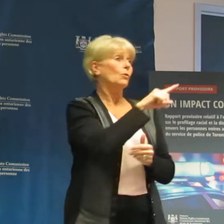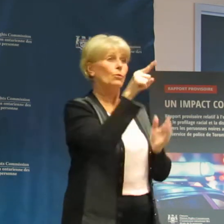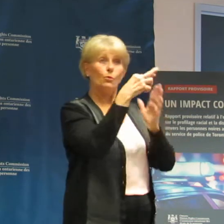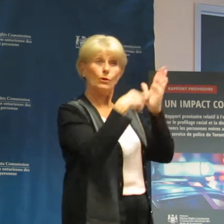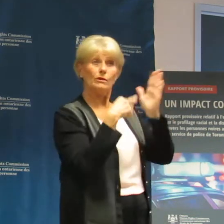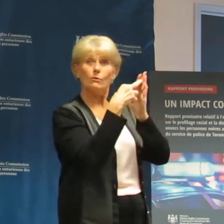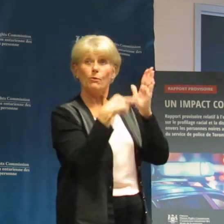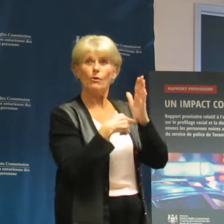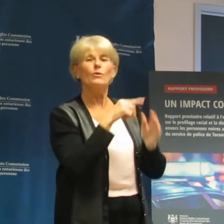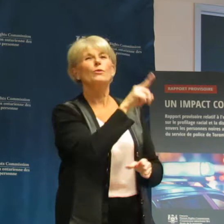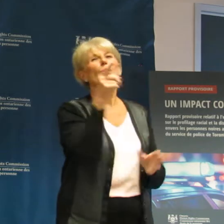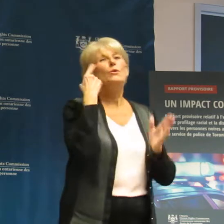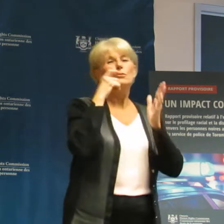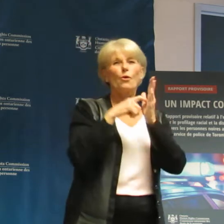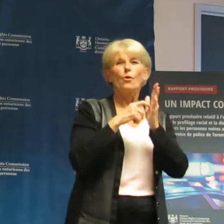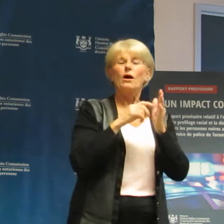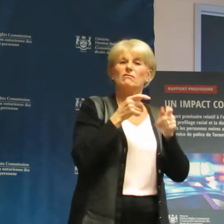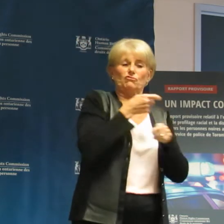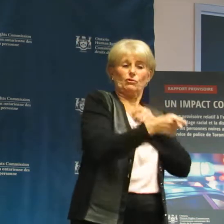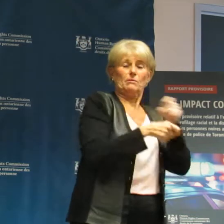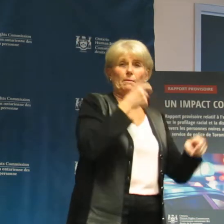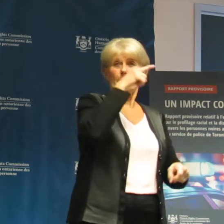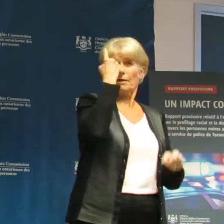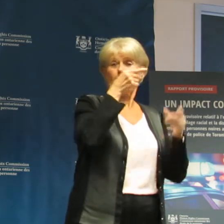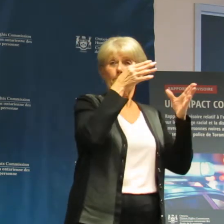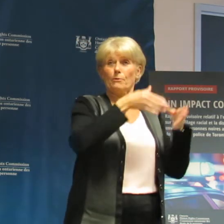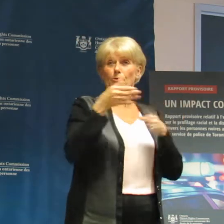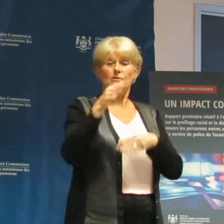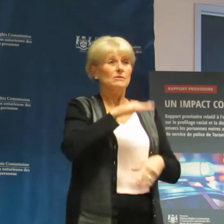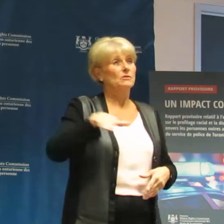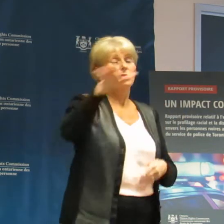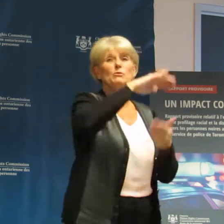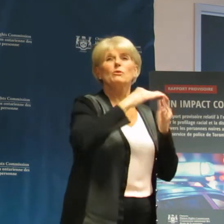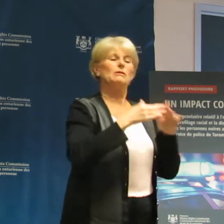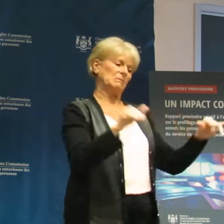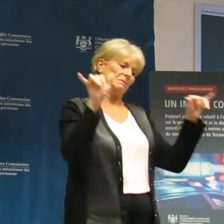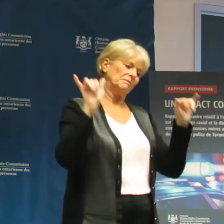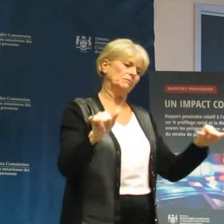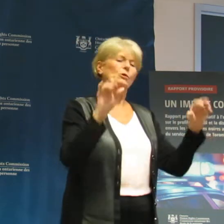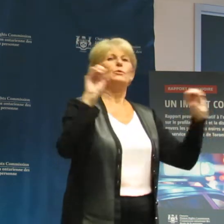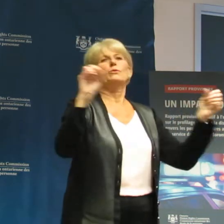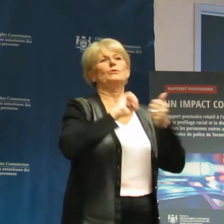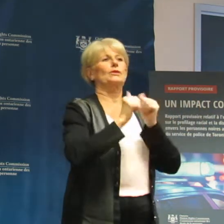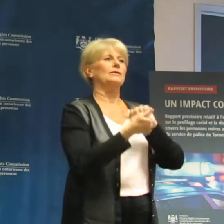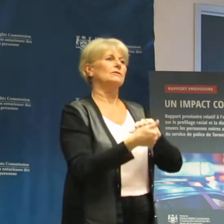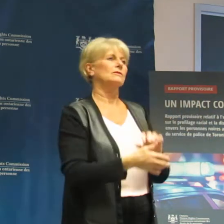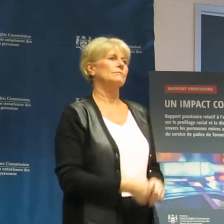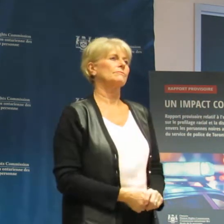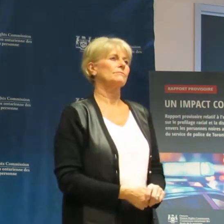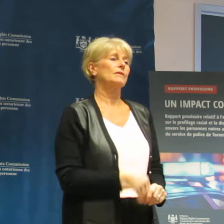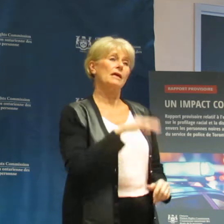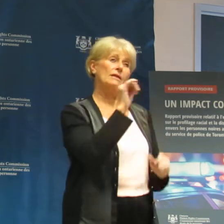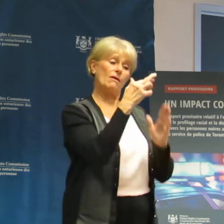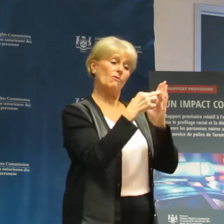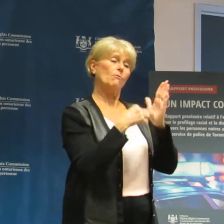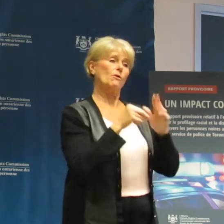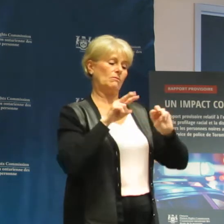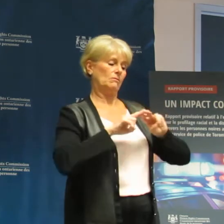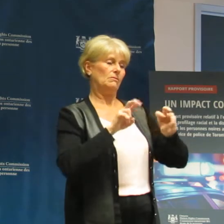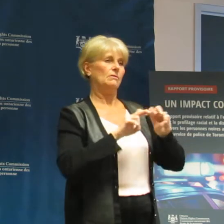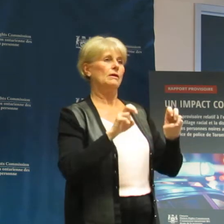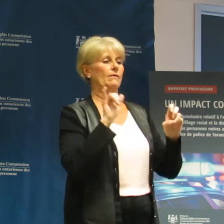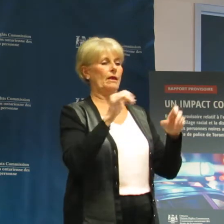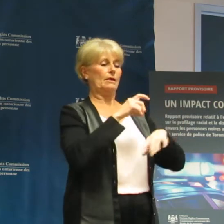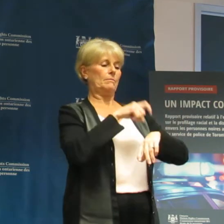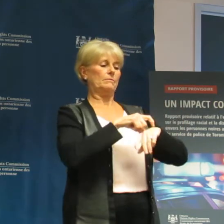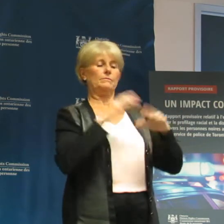notice that the treatment of Black persons in our community have not changed. This report looks at the